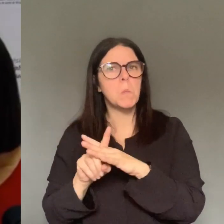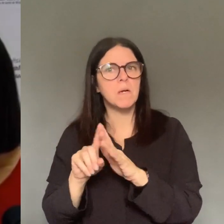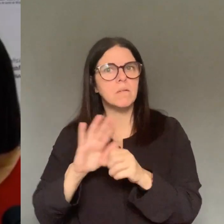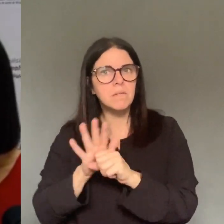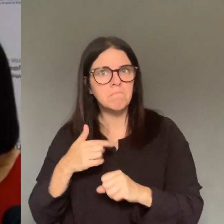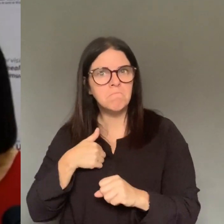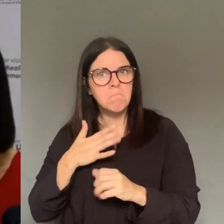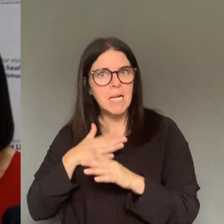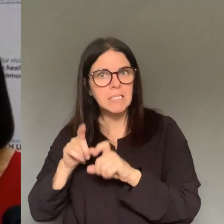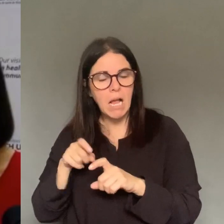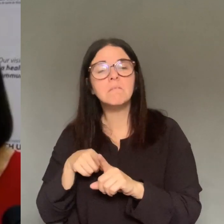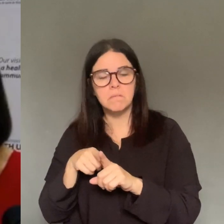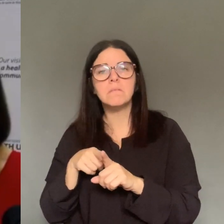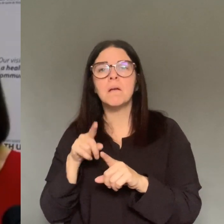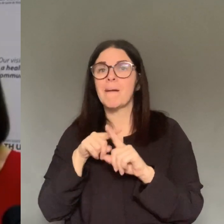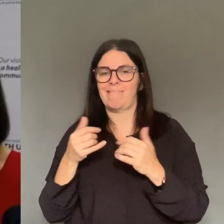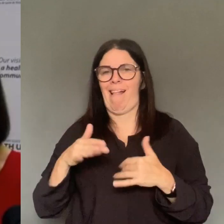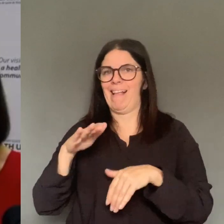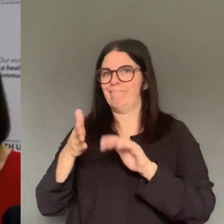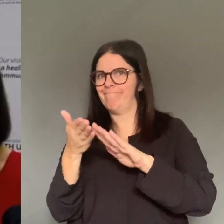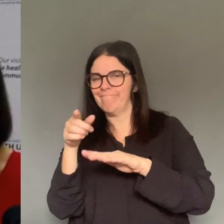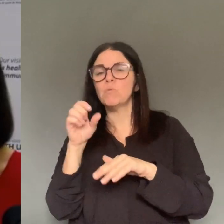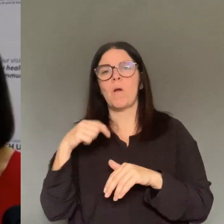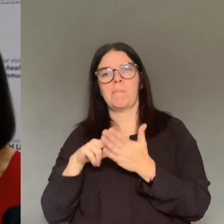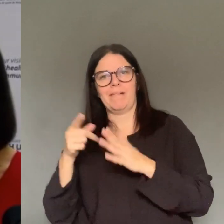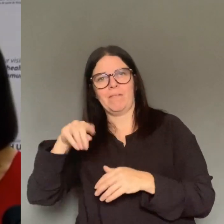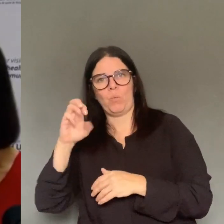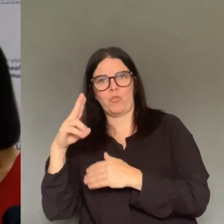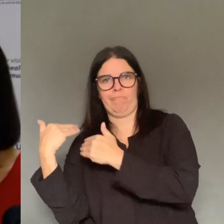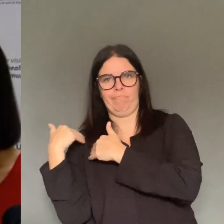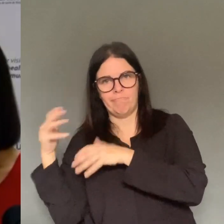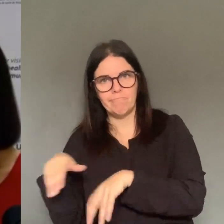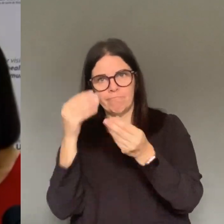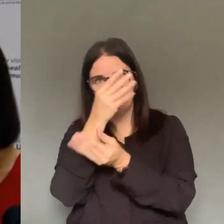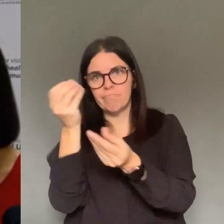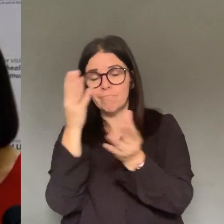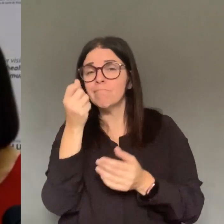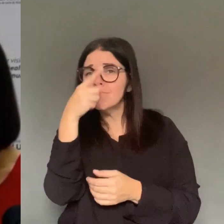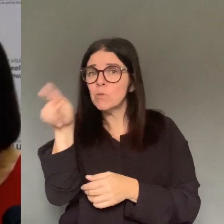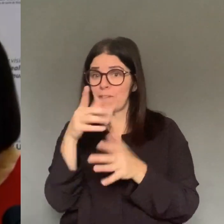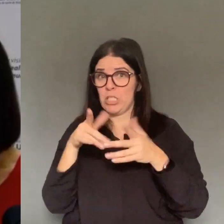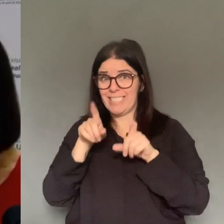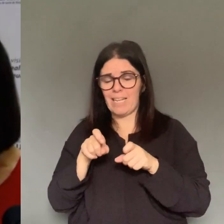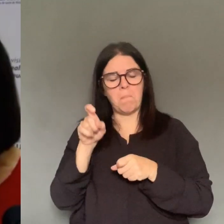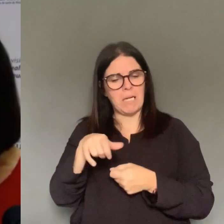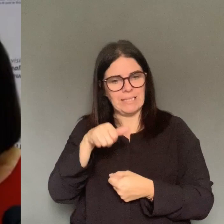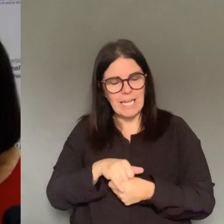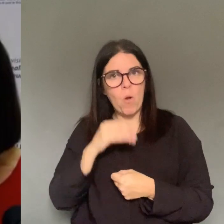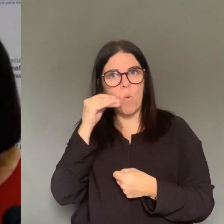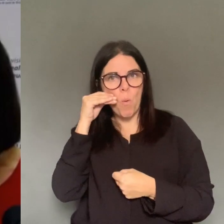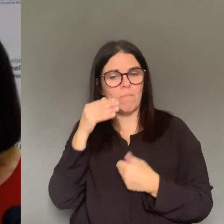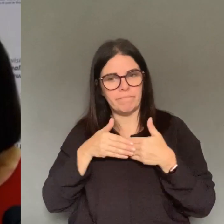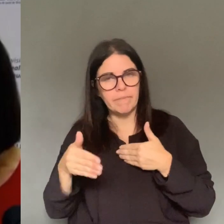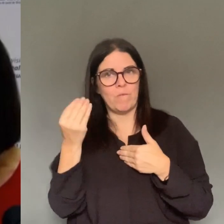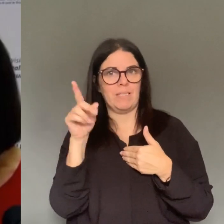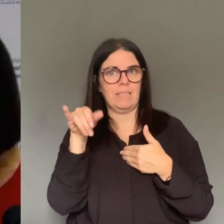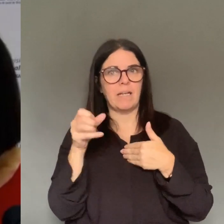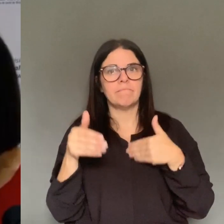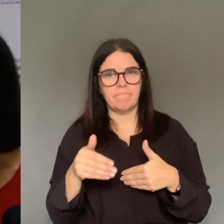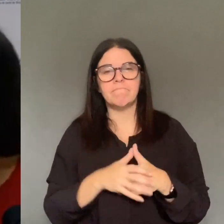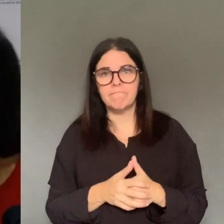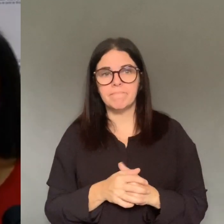Overall, 2,701 individuals have been tested for COVID-19 in our area, and of those